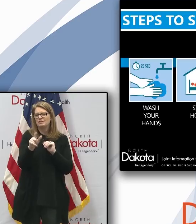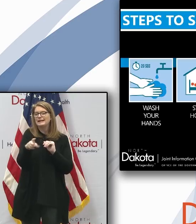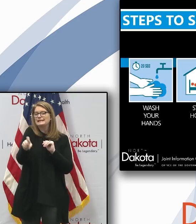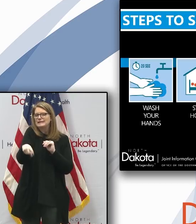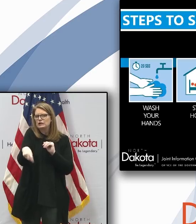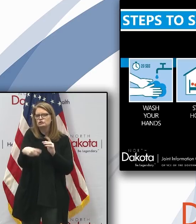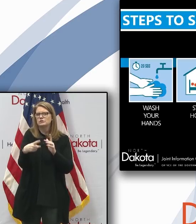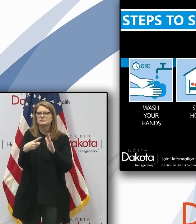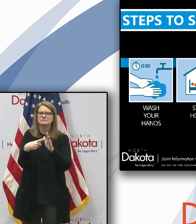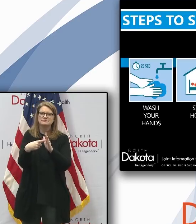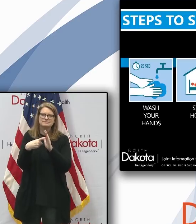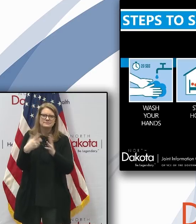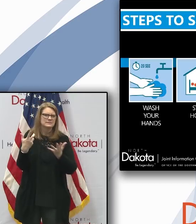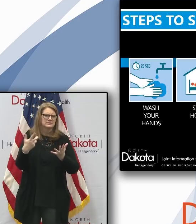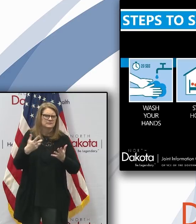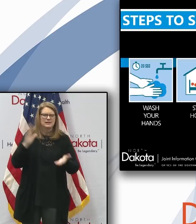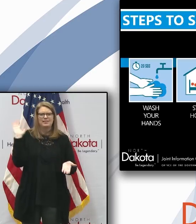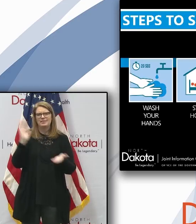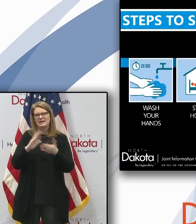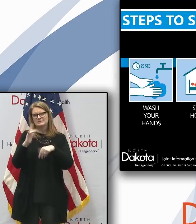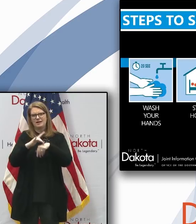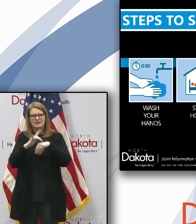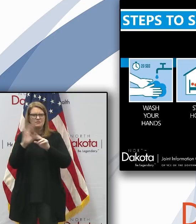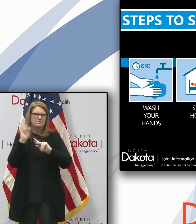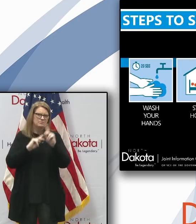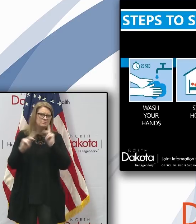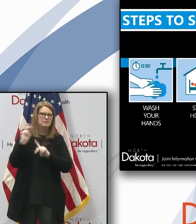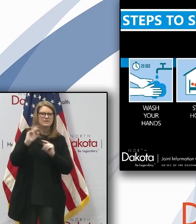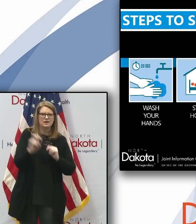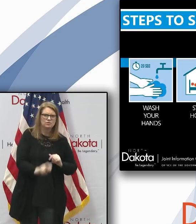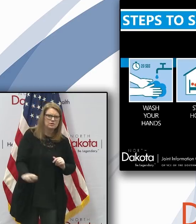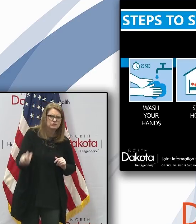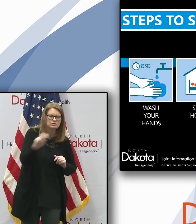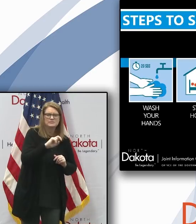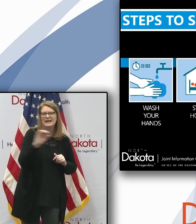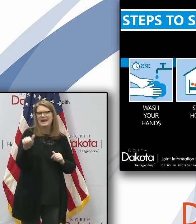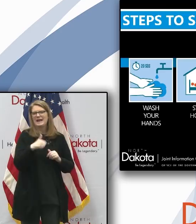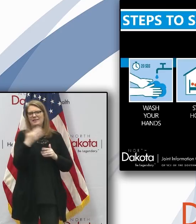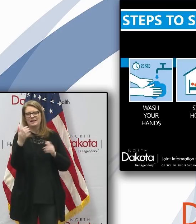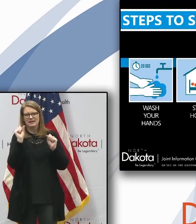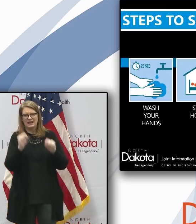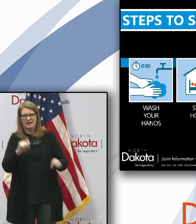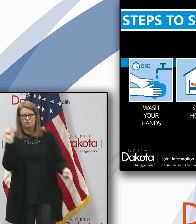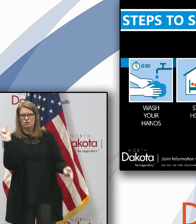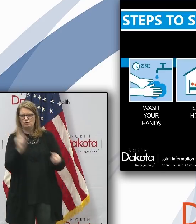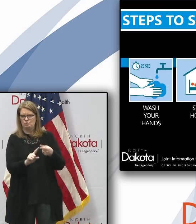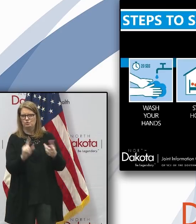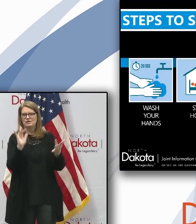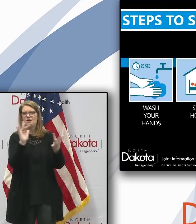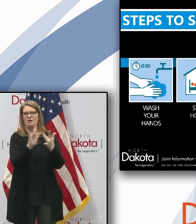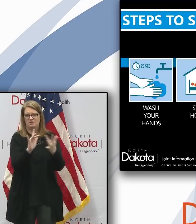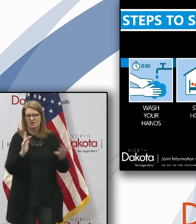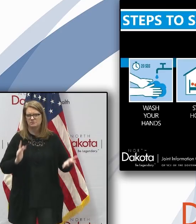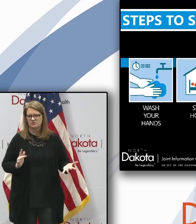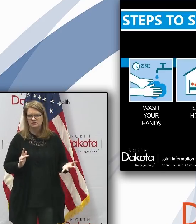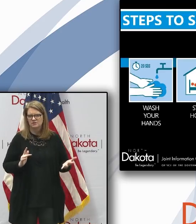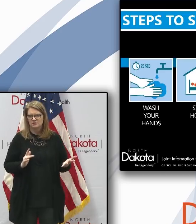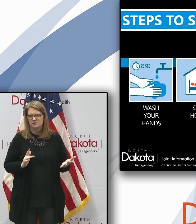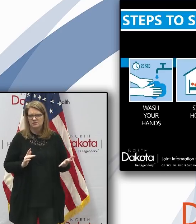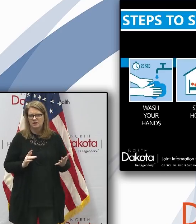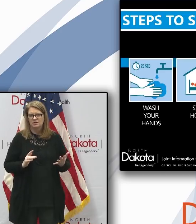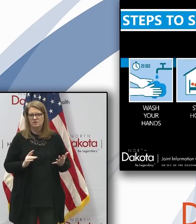trips, have less contact with people when you're doing those trips. If anything you can do to reduce contact is a way